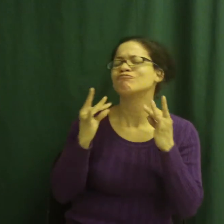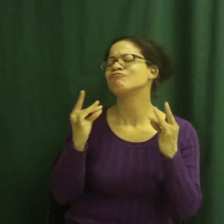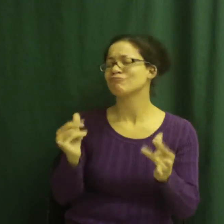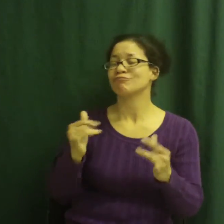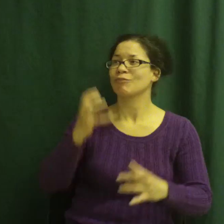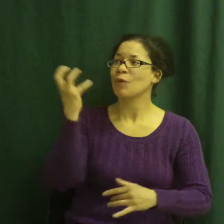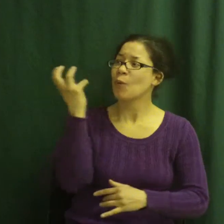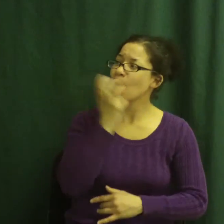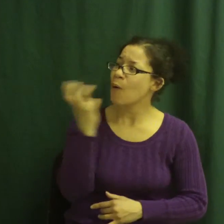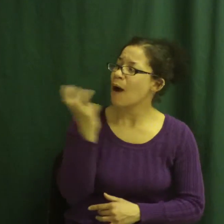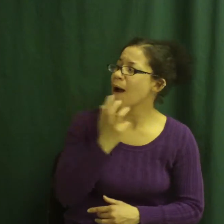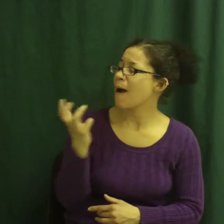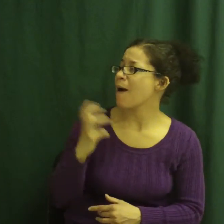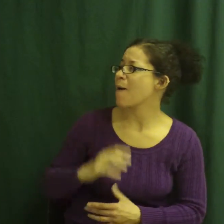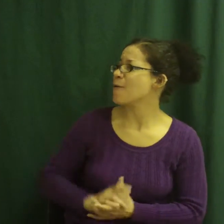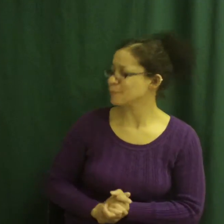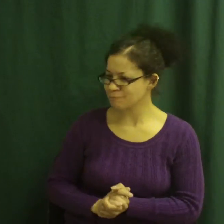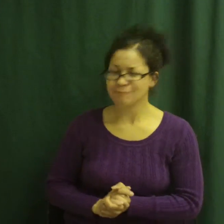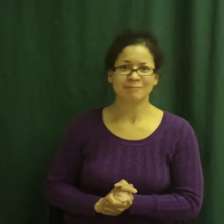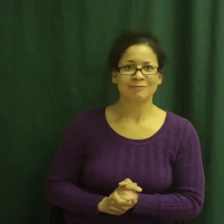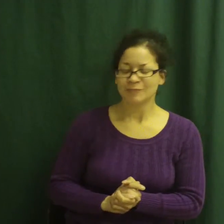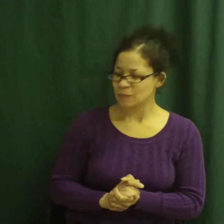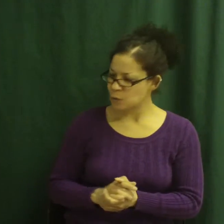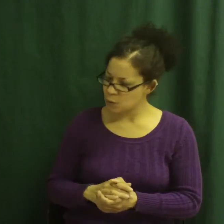Entomologists insist the story is not true.